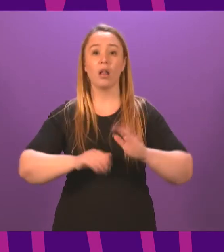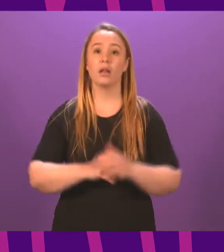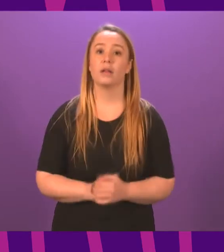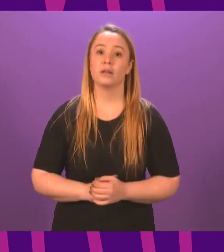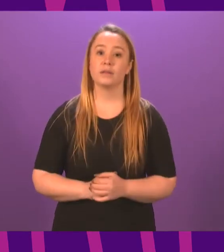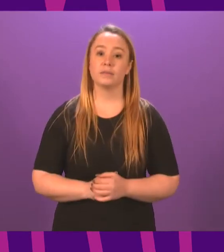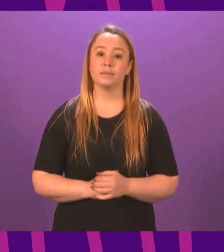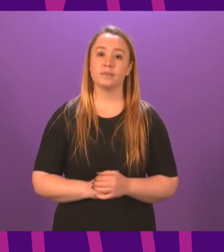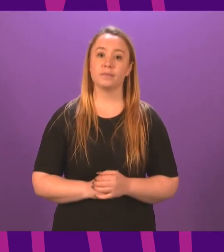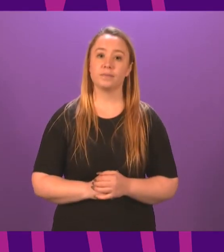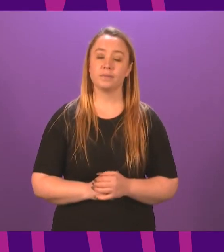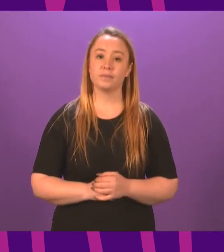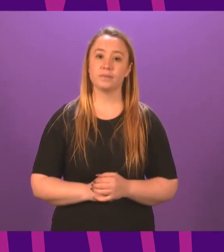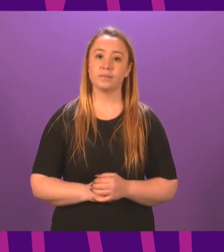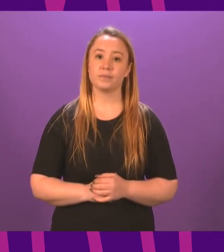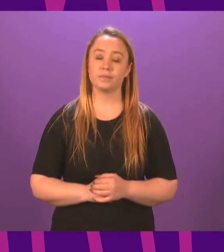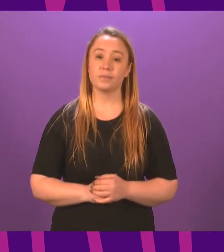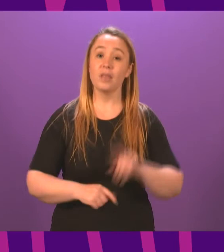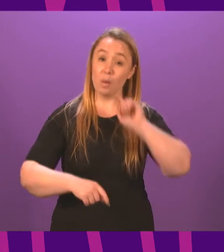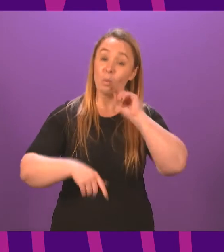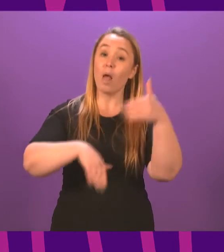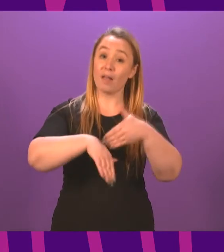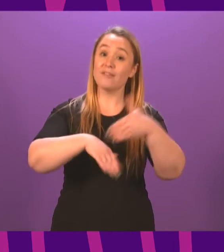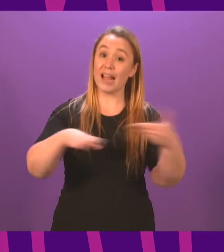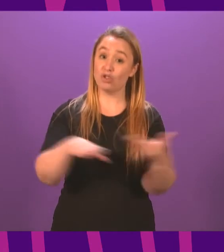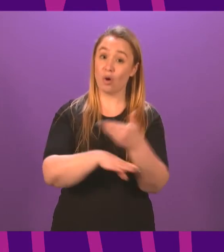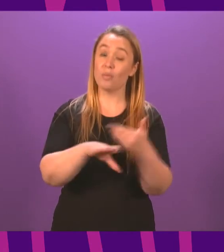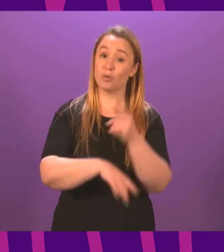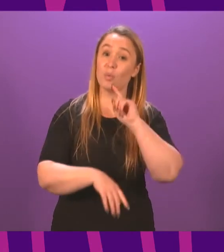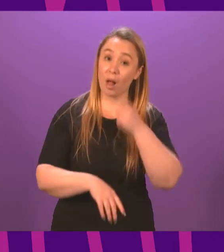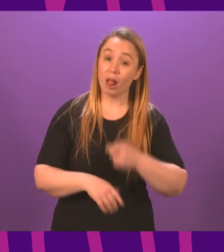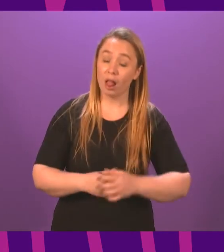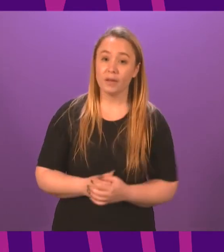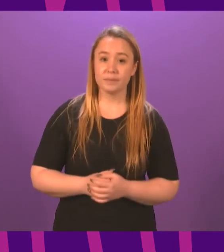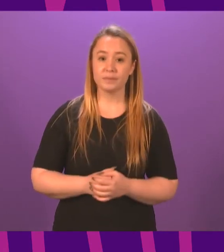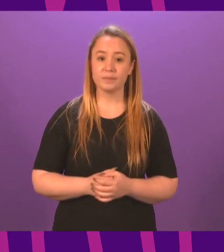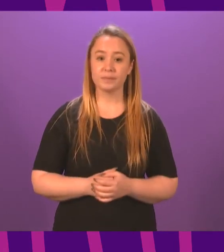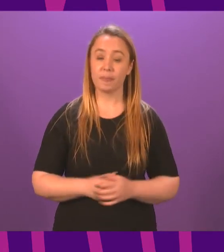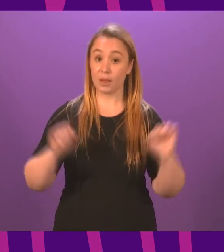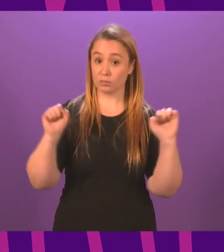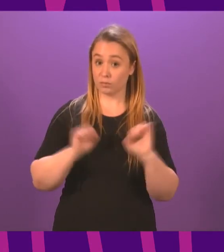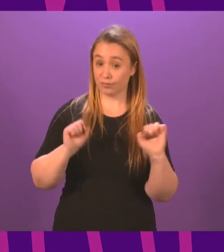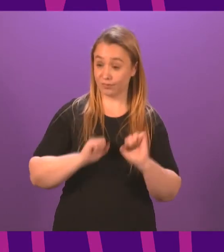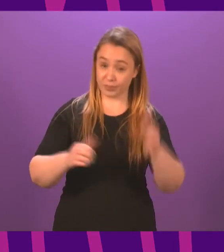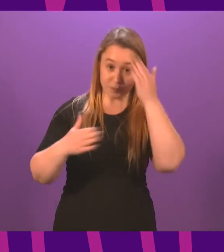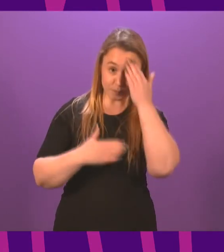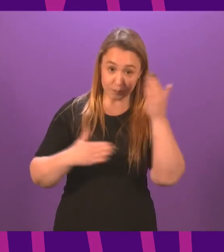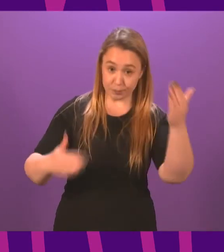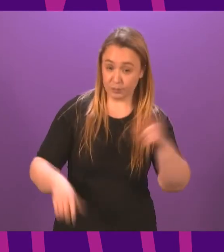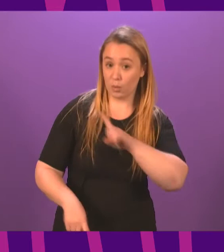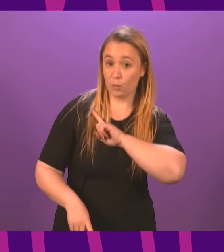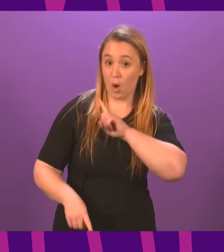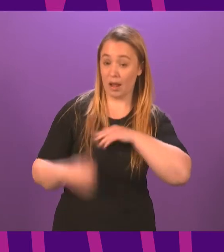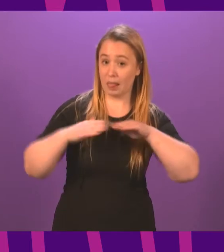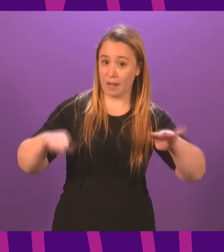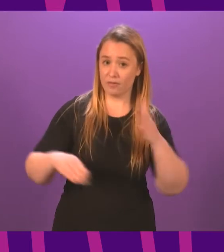knock-on effects on jobs. In addition, we have not yet heard of the justification for maintaining a